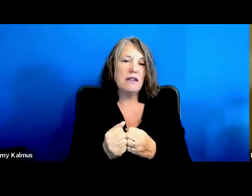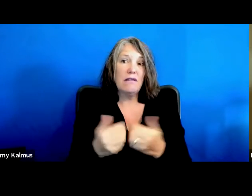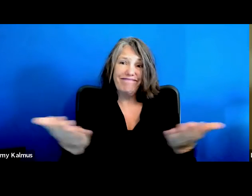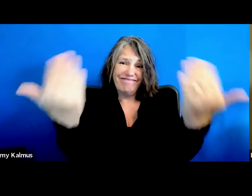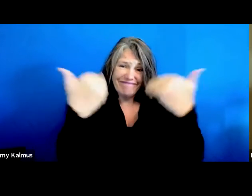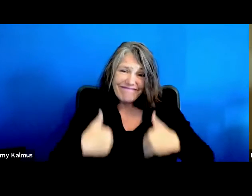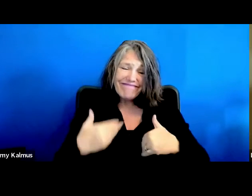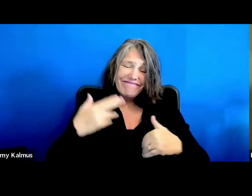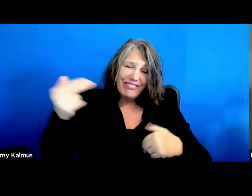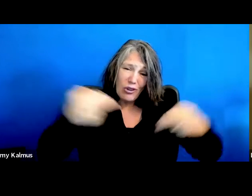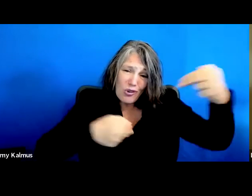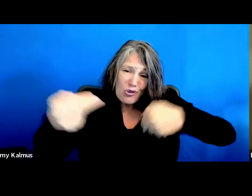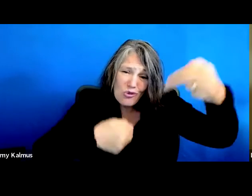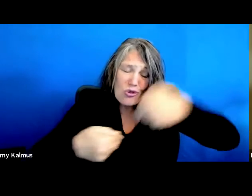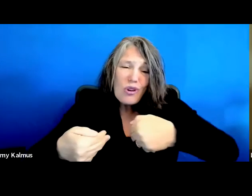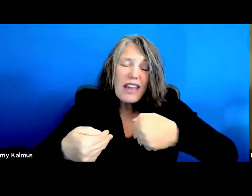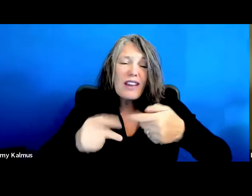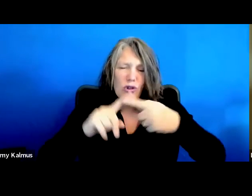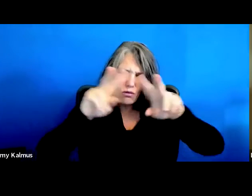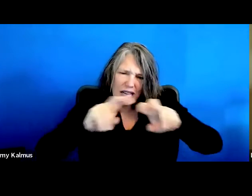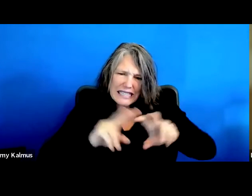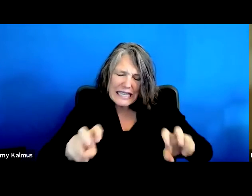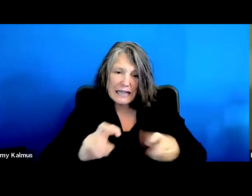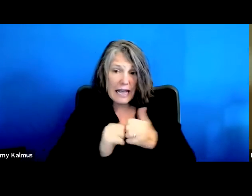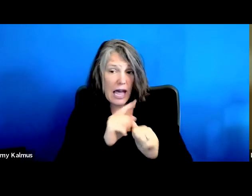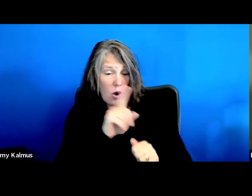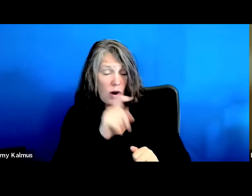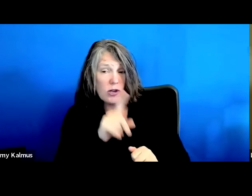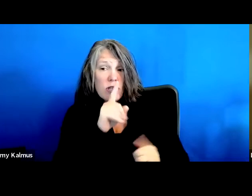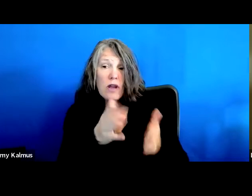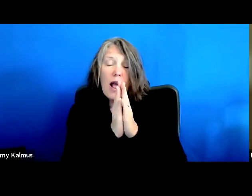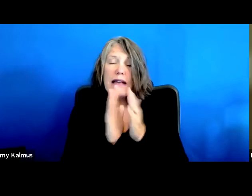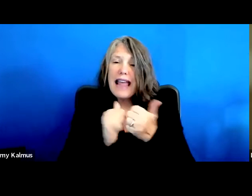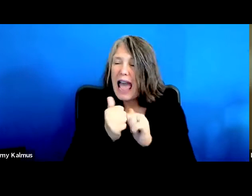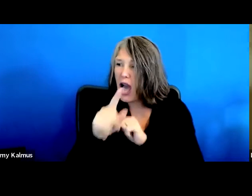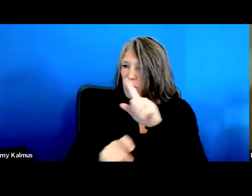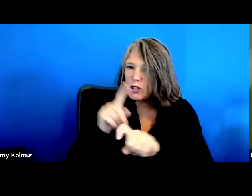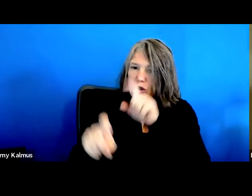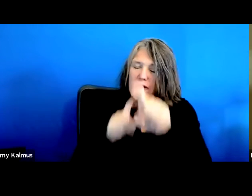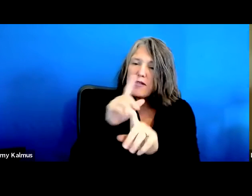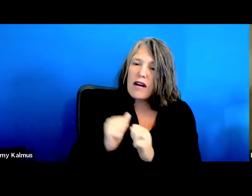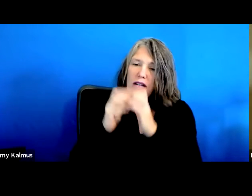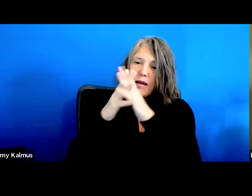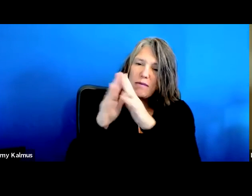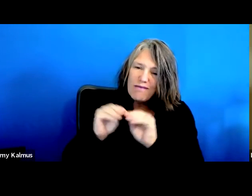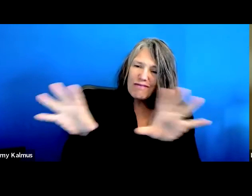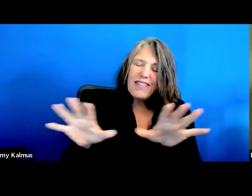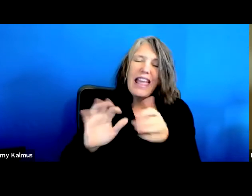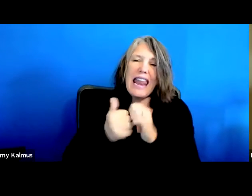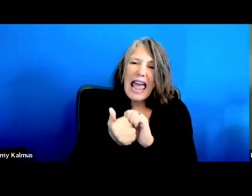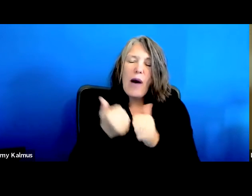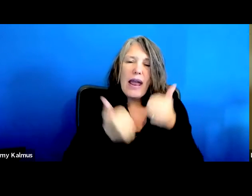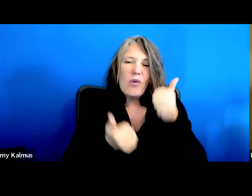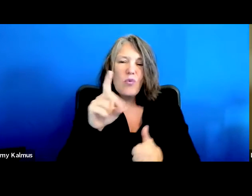table to assess how questions are asked, how surveys are implemented, and how and which data